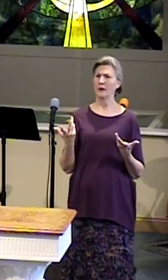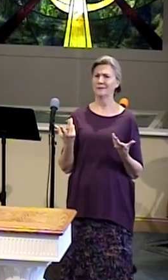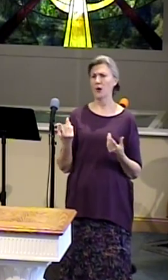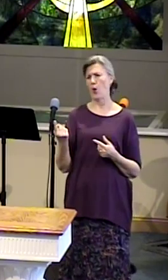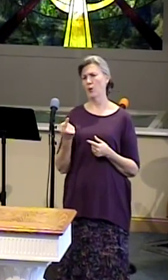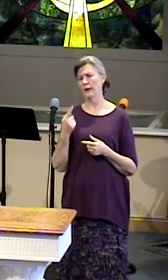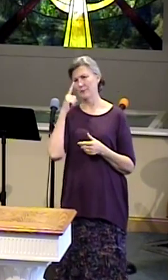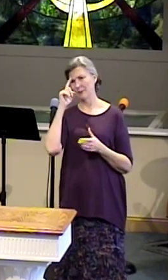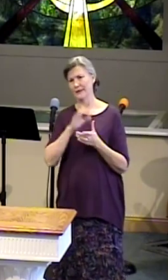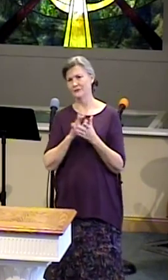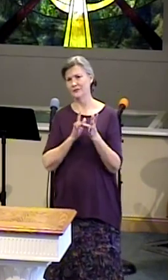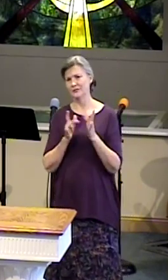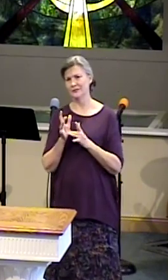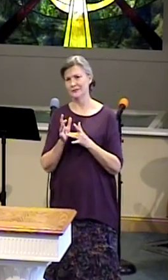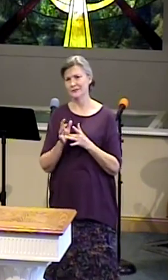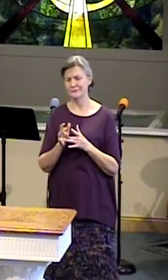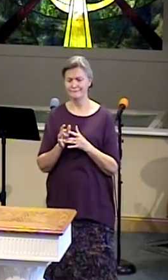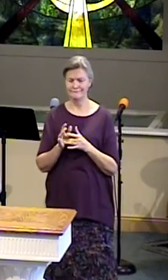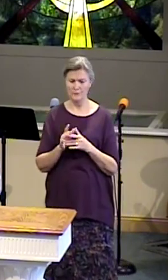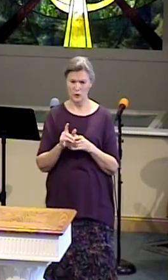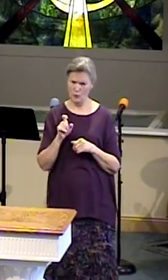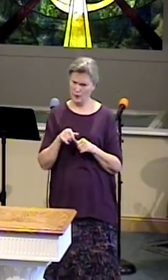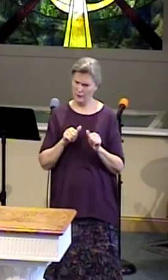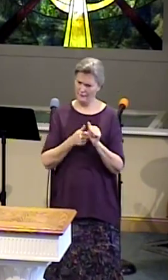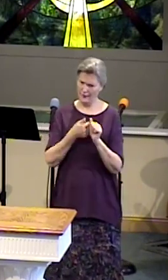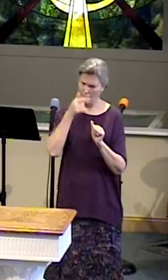He didn't tell them to be godly.